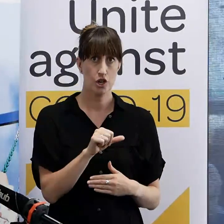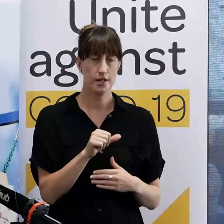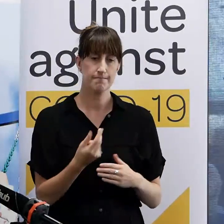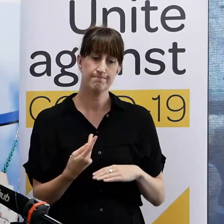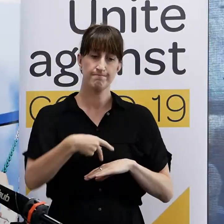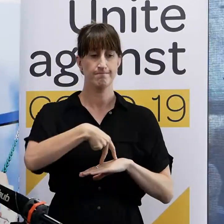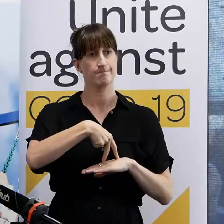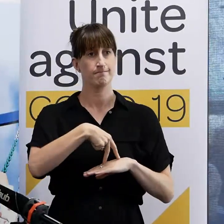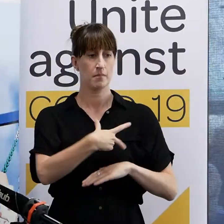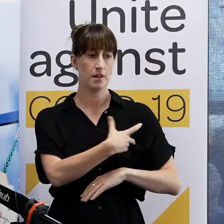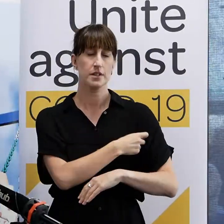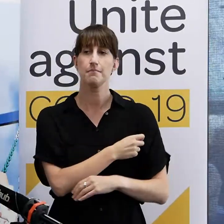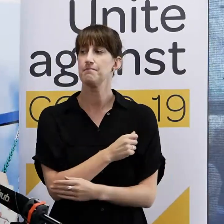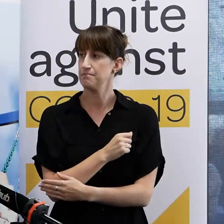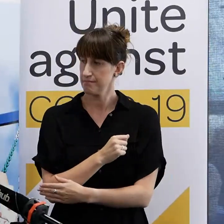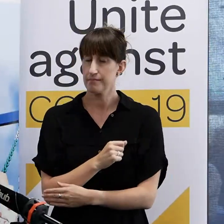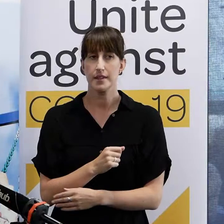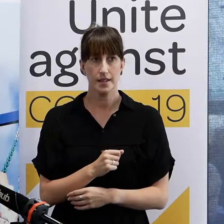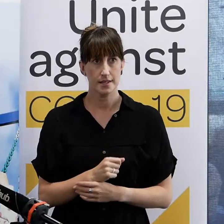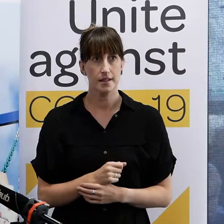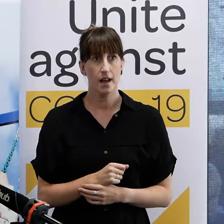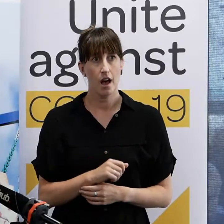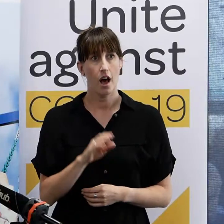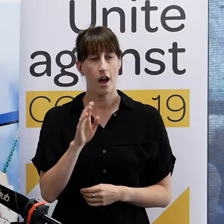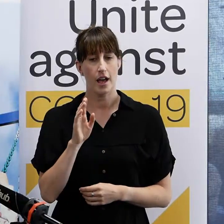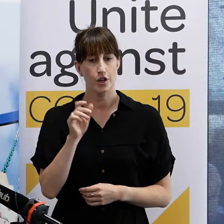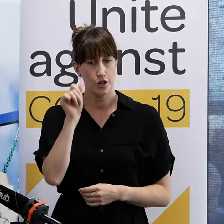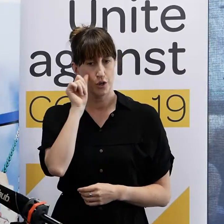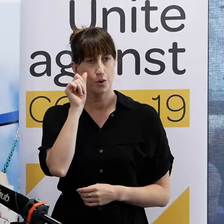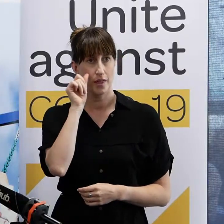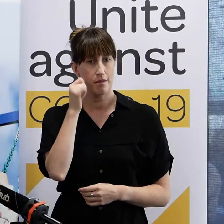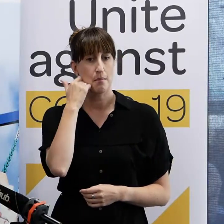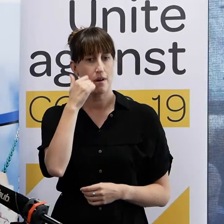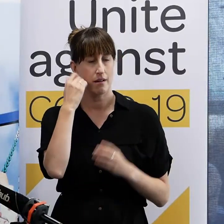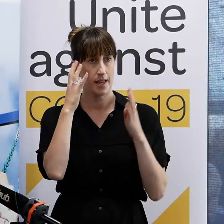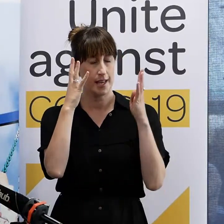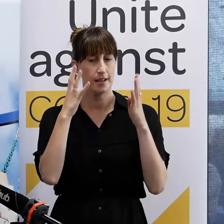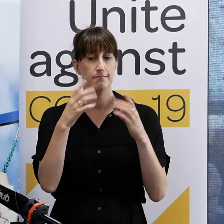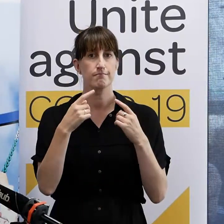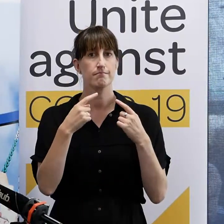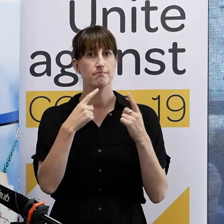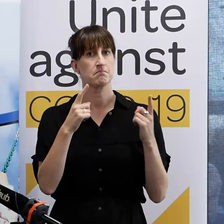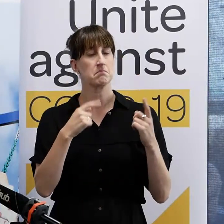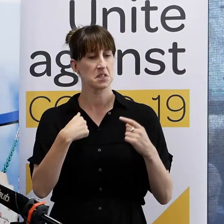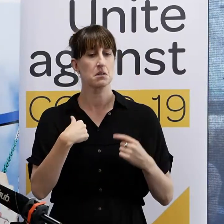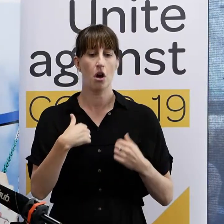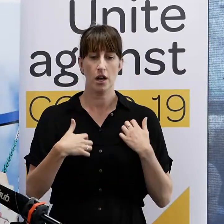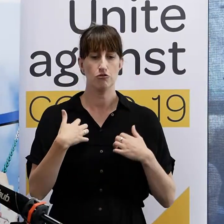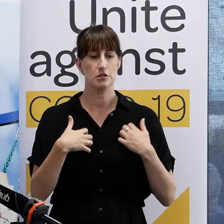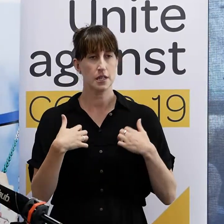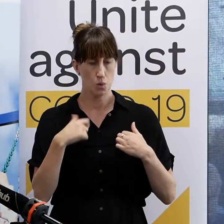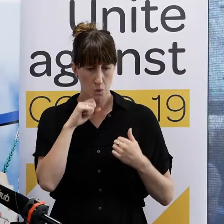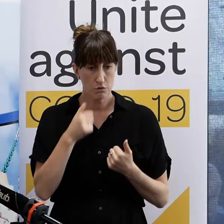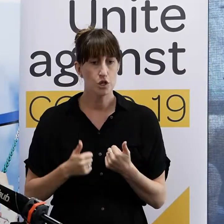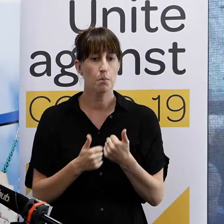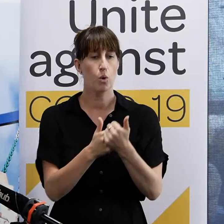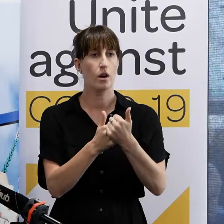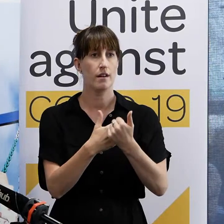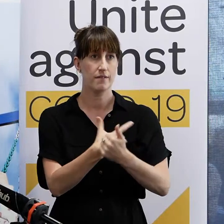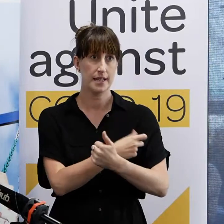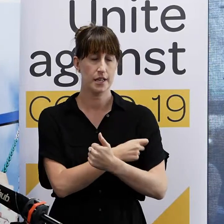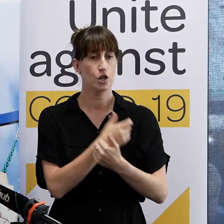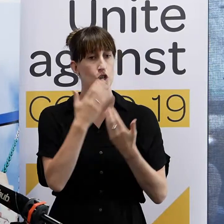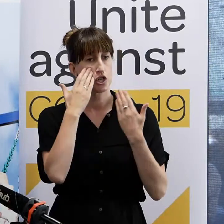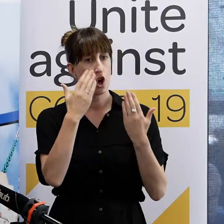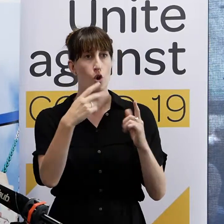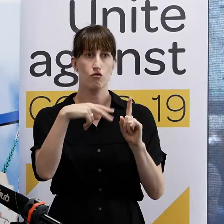knew the Māori King had very early on said he was interested in supporting the program and setting an example. I'm thrilled